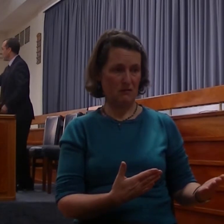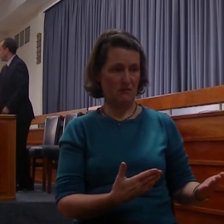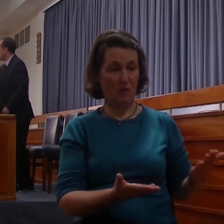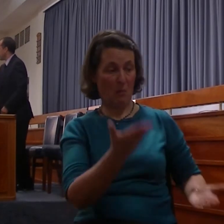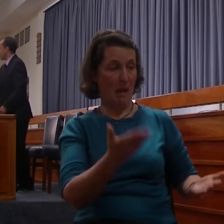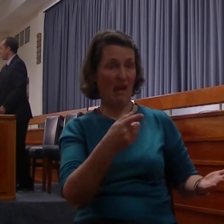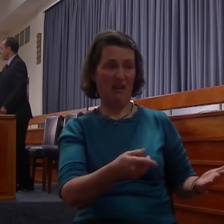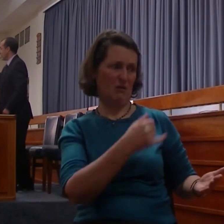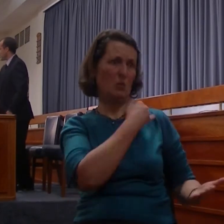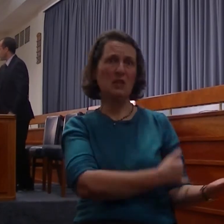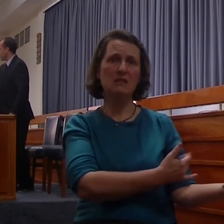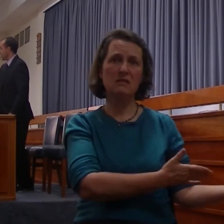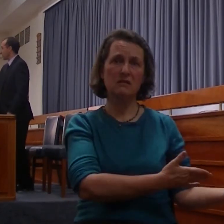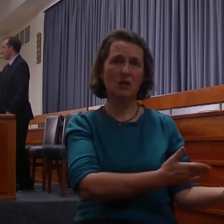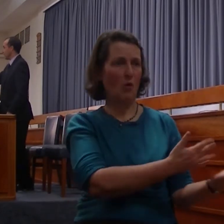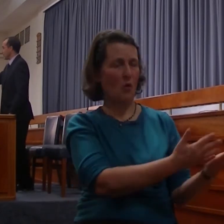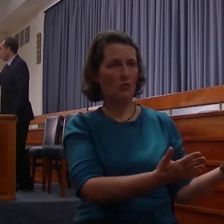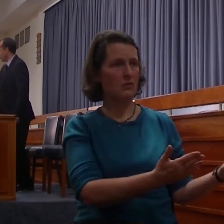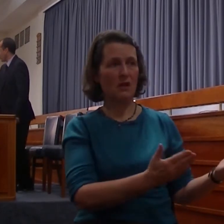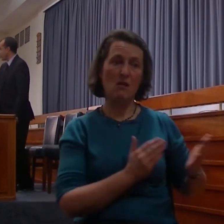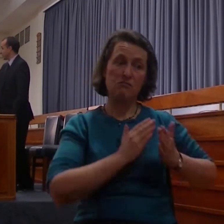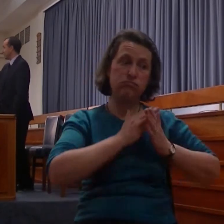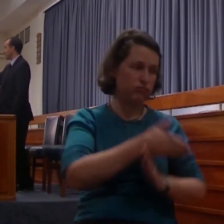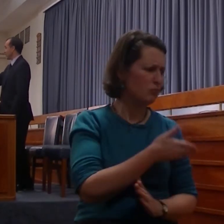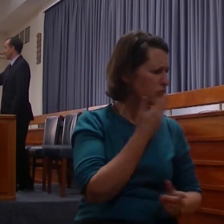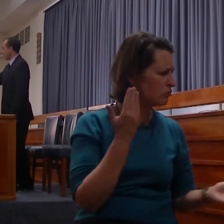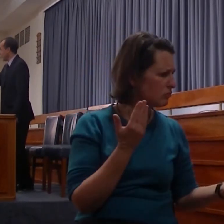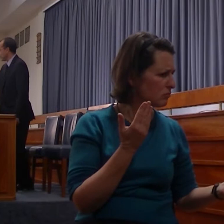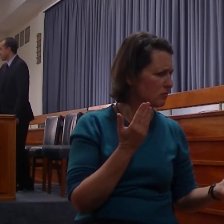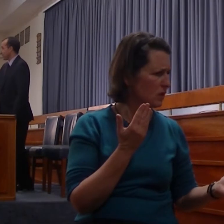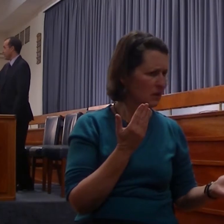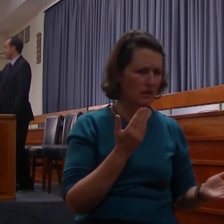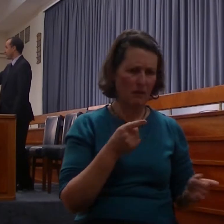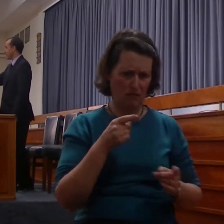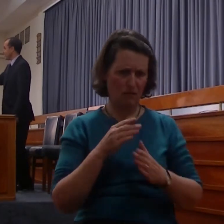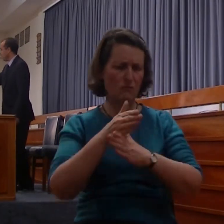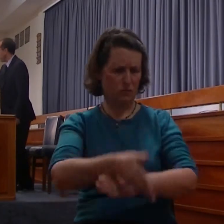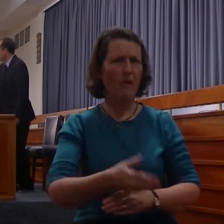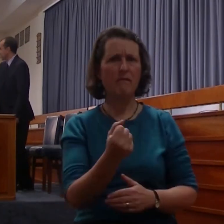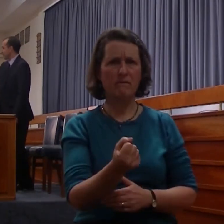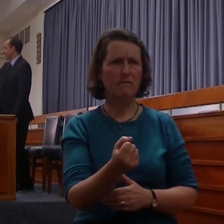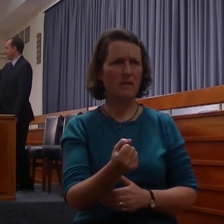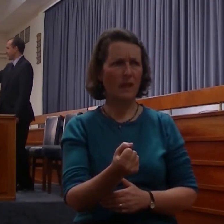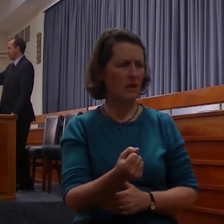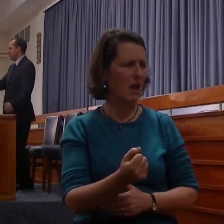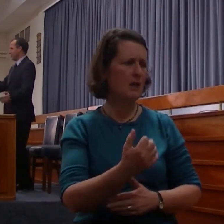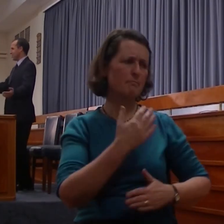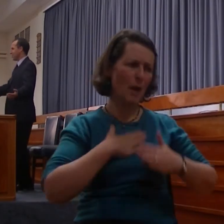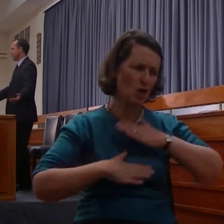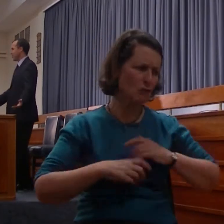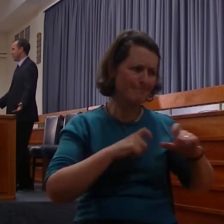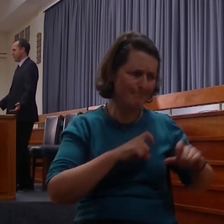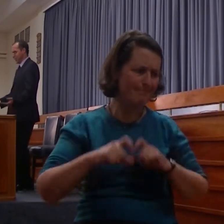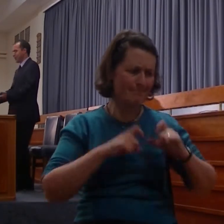today do not stand such criteria to be an enduring church, to be a serving church, to